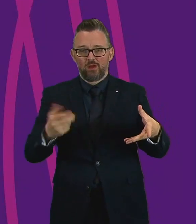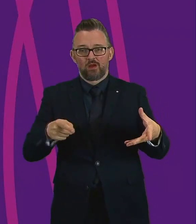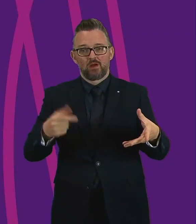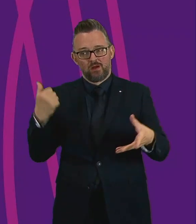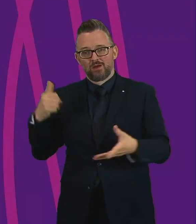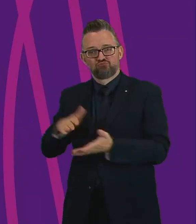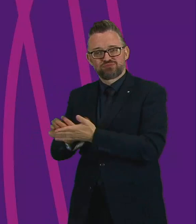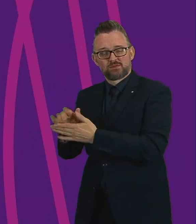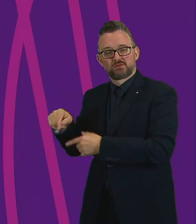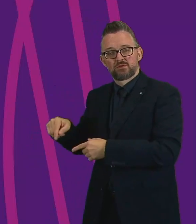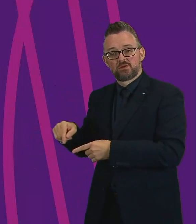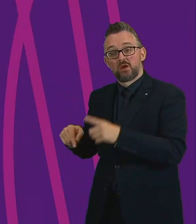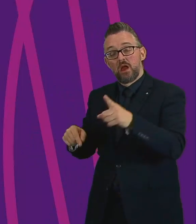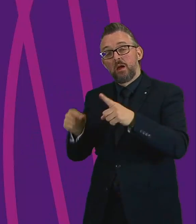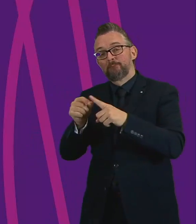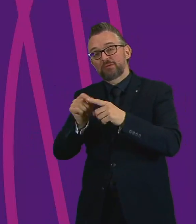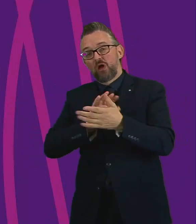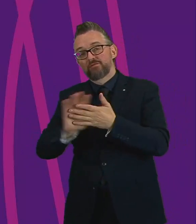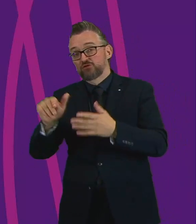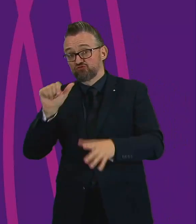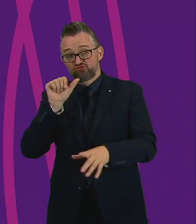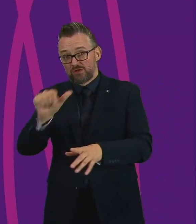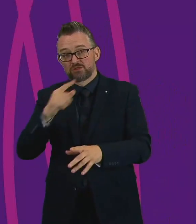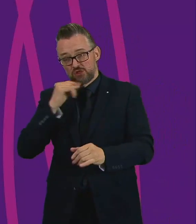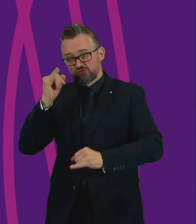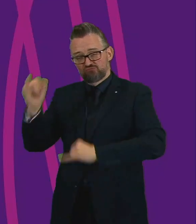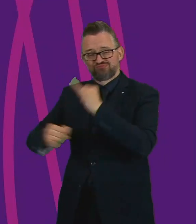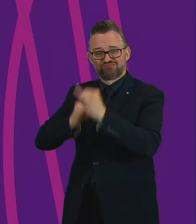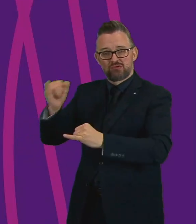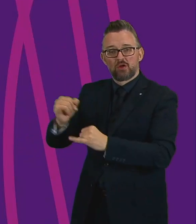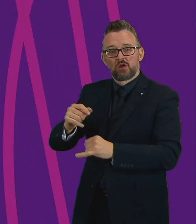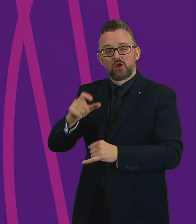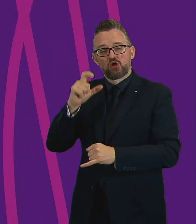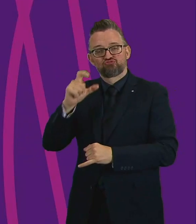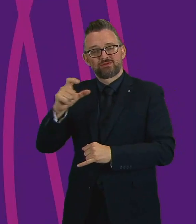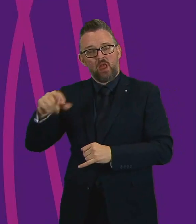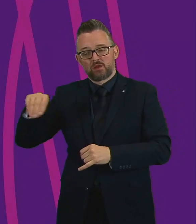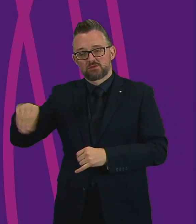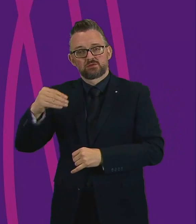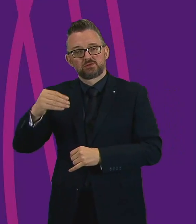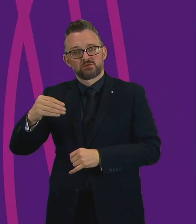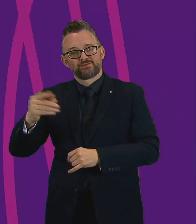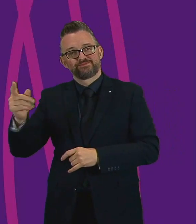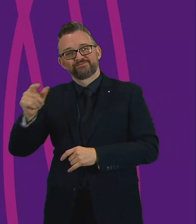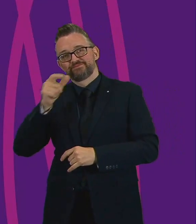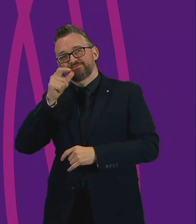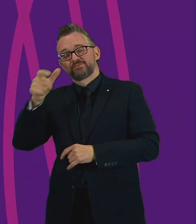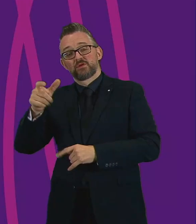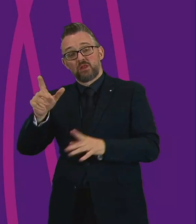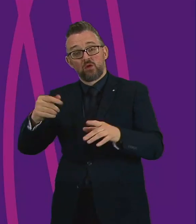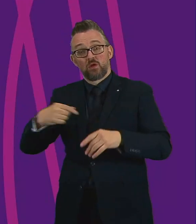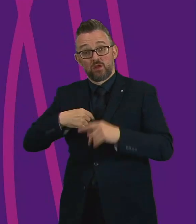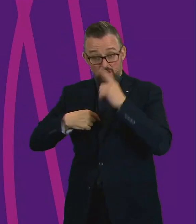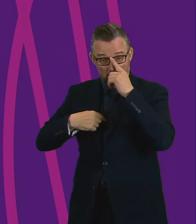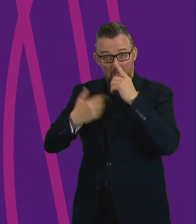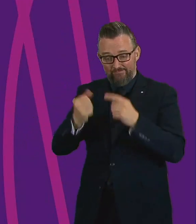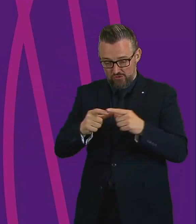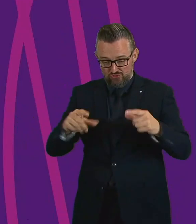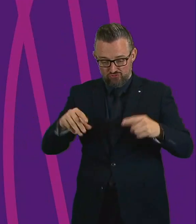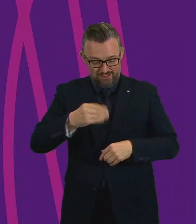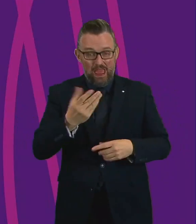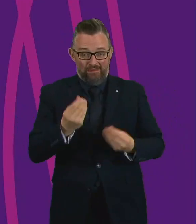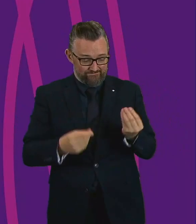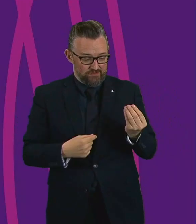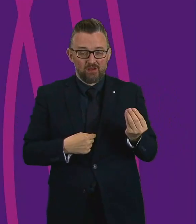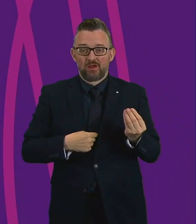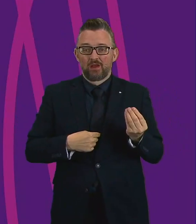Patrick Harvey was right to criticise the credit card analogy of Donald Cameron. I have a credit card, but I can't print any money. I'm not a central